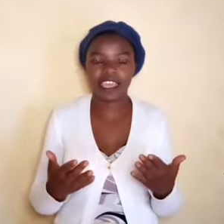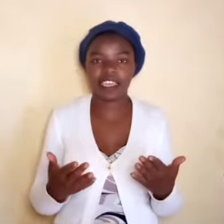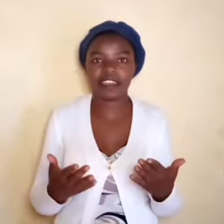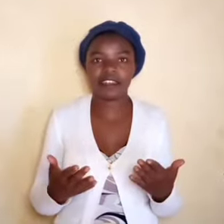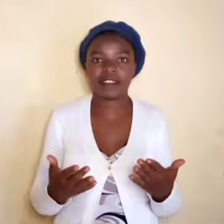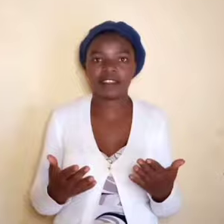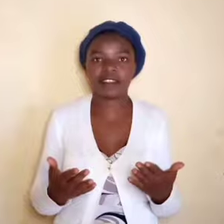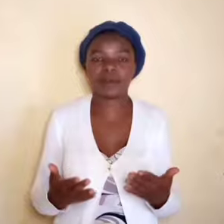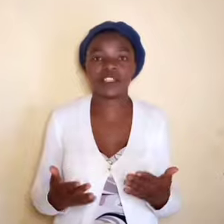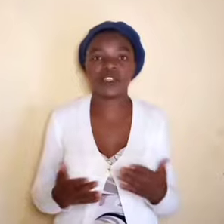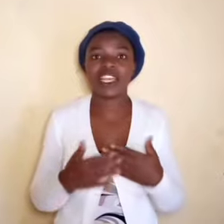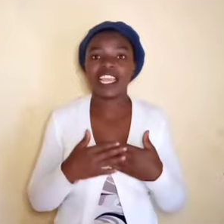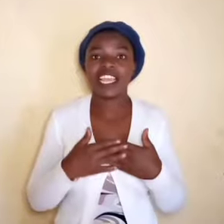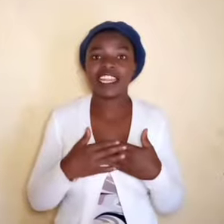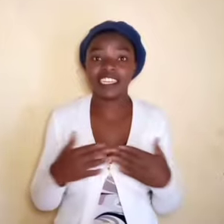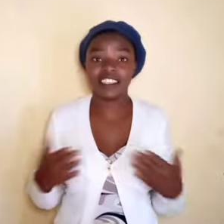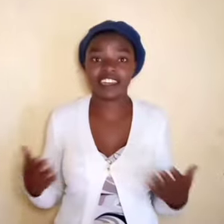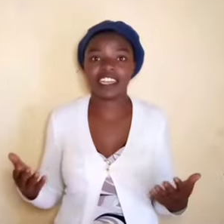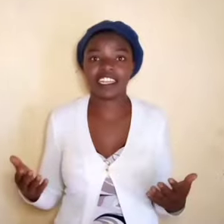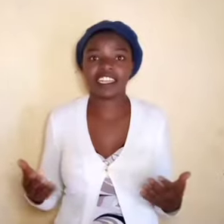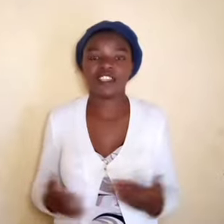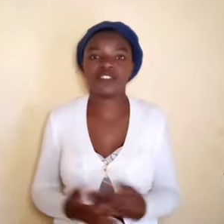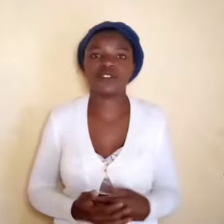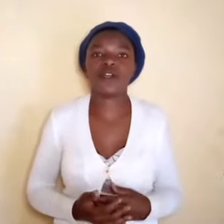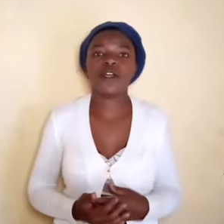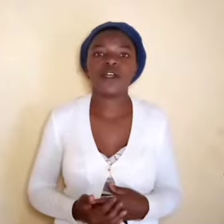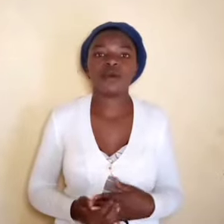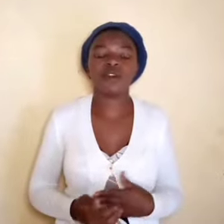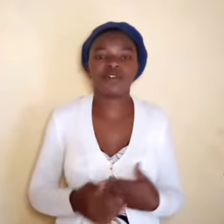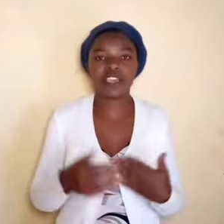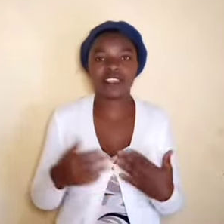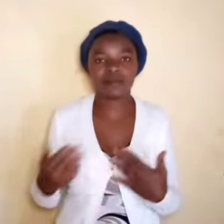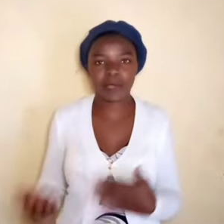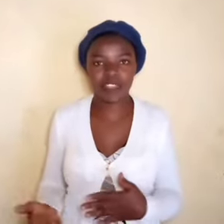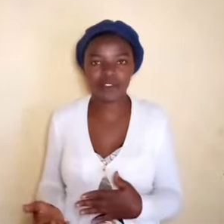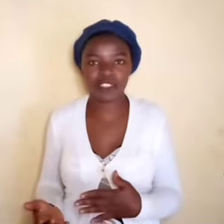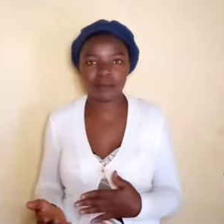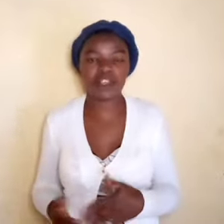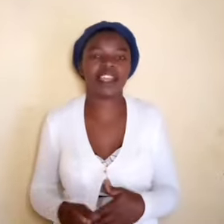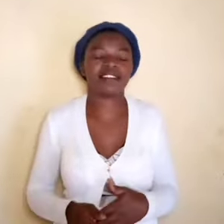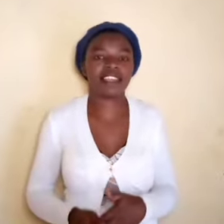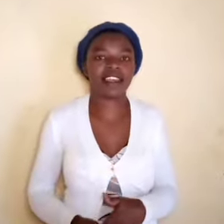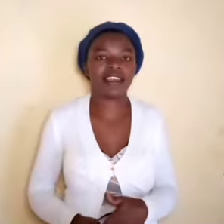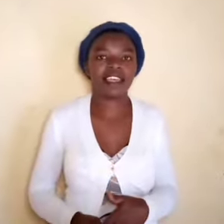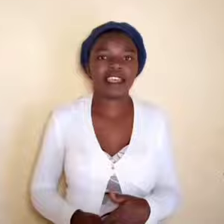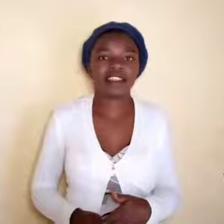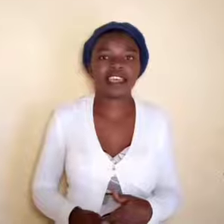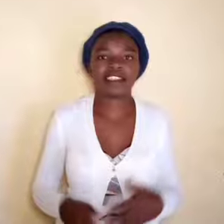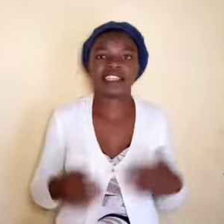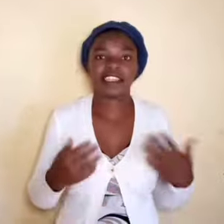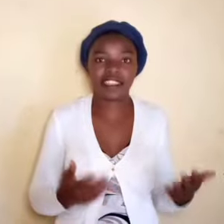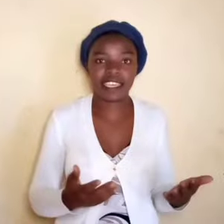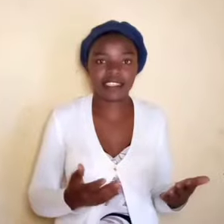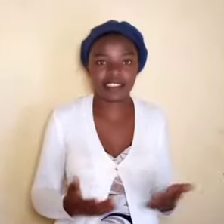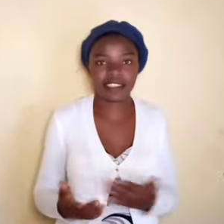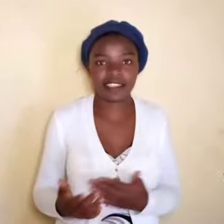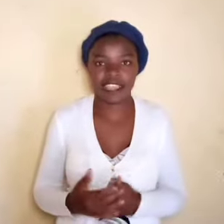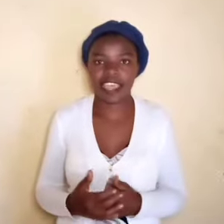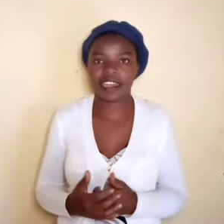the expression literally. So we fingerspell for them to understand that this is an